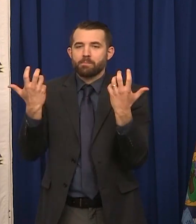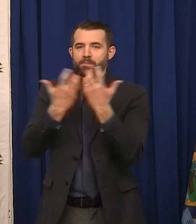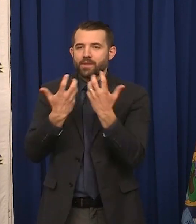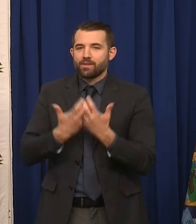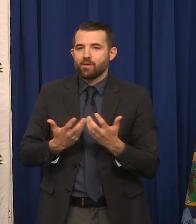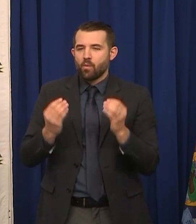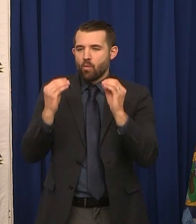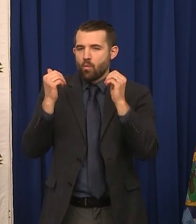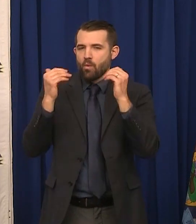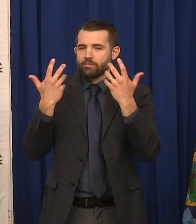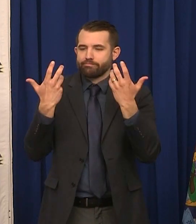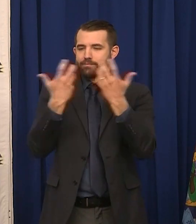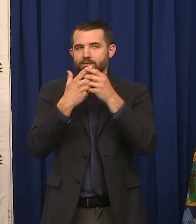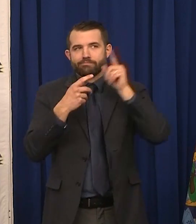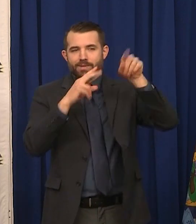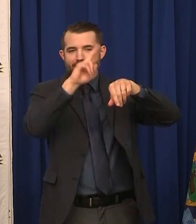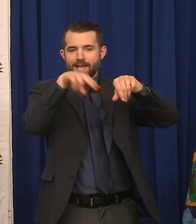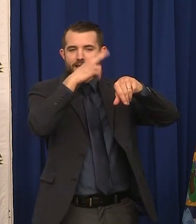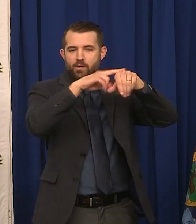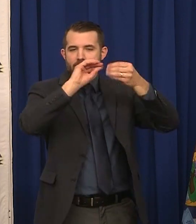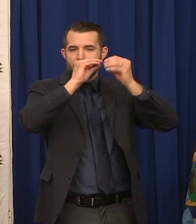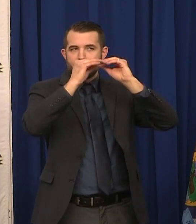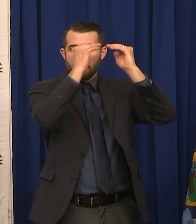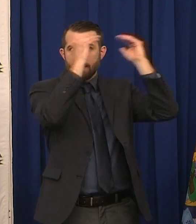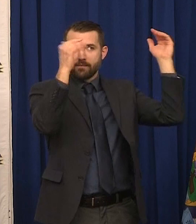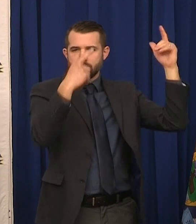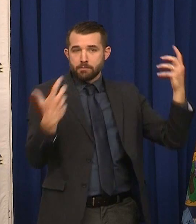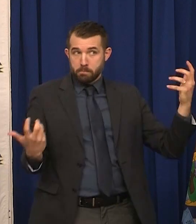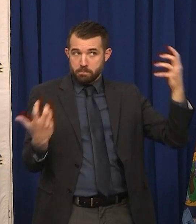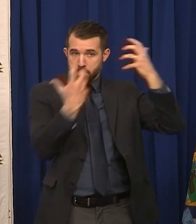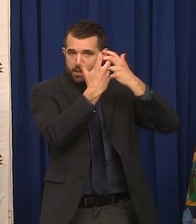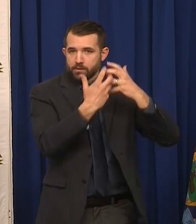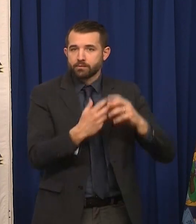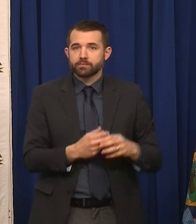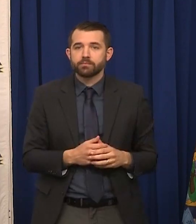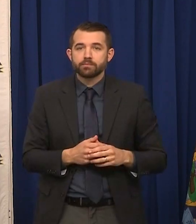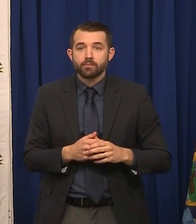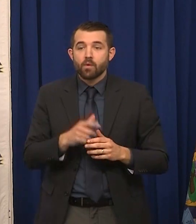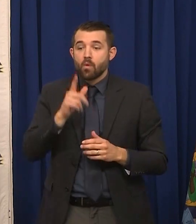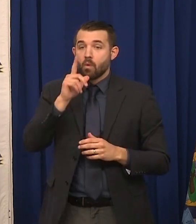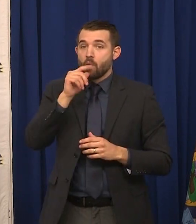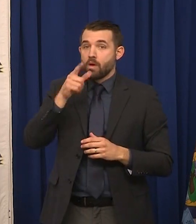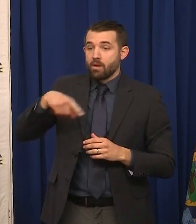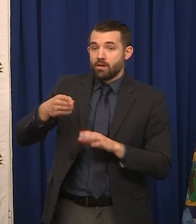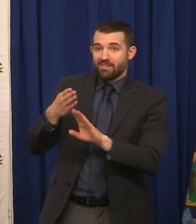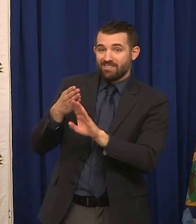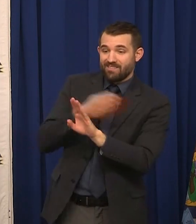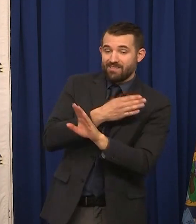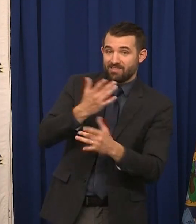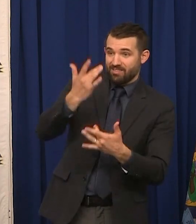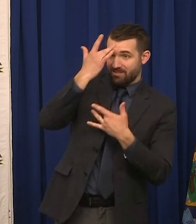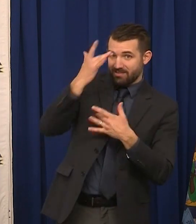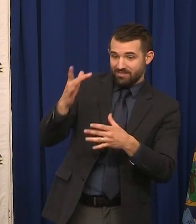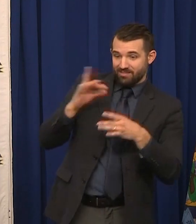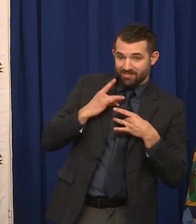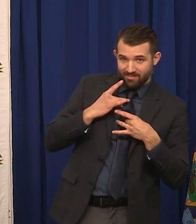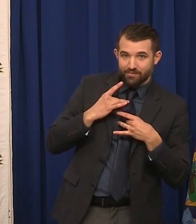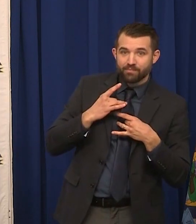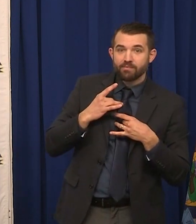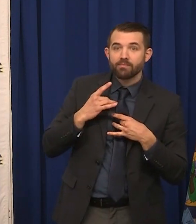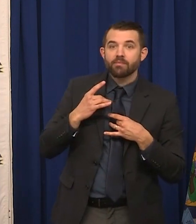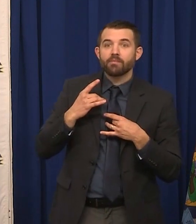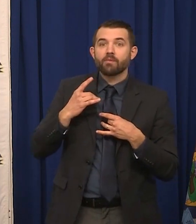that younger folks without pre-existing health conditions, those are the folks that are coming out of recovery